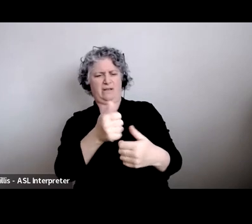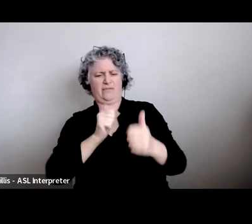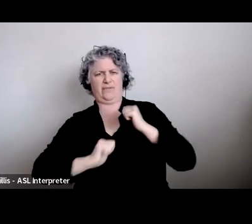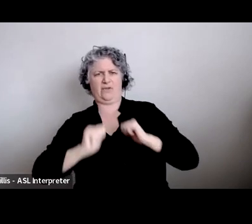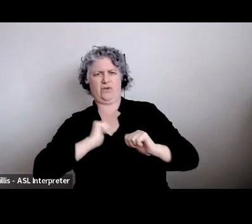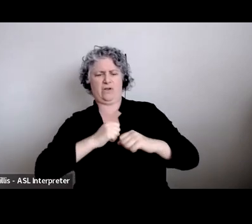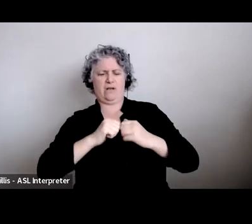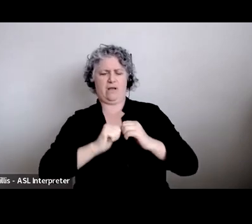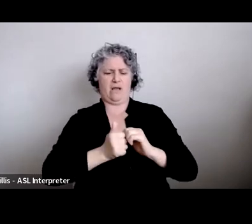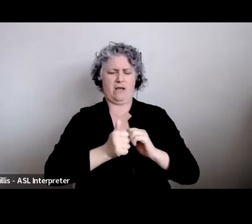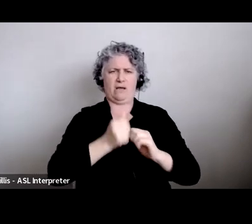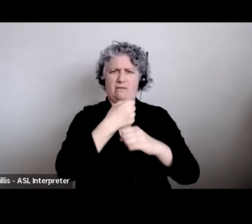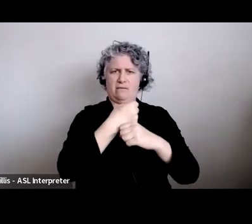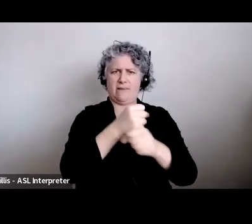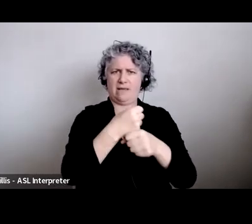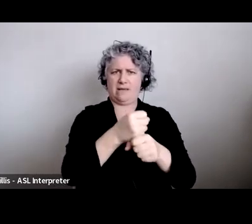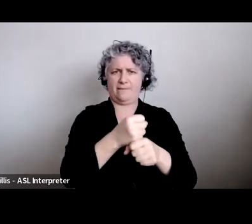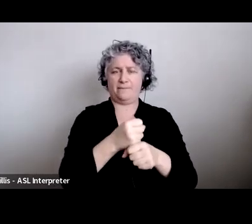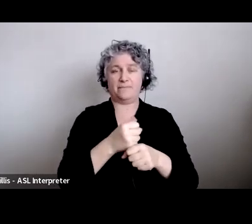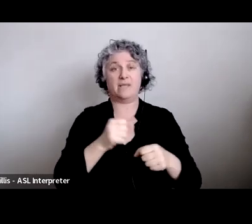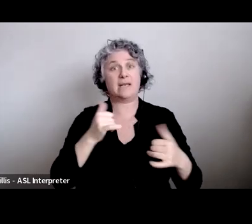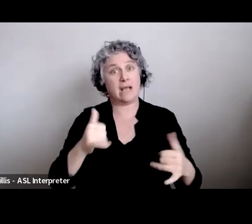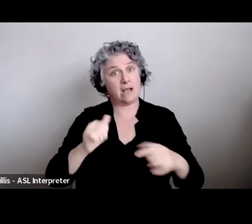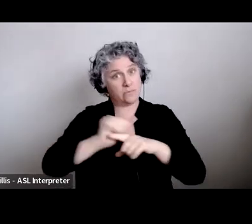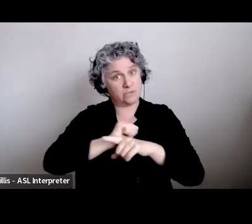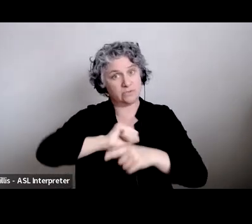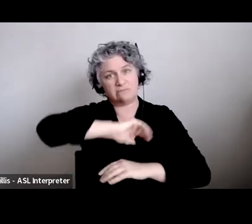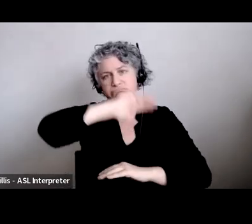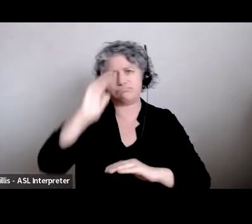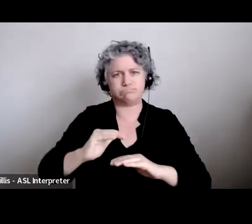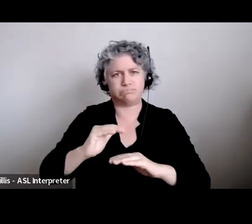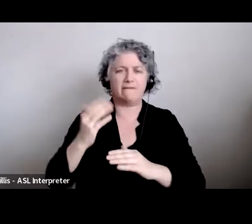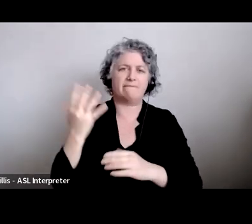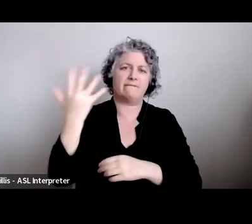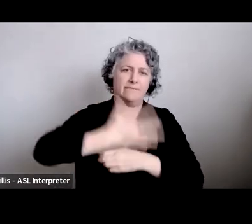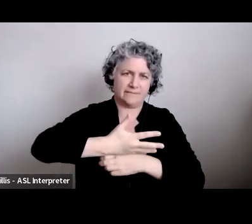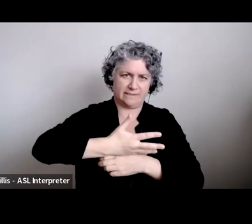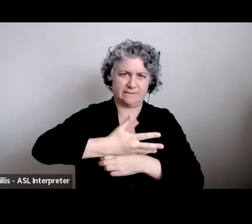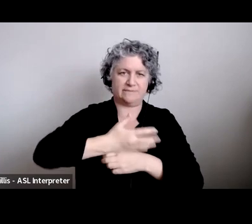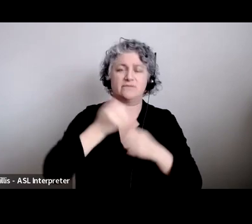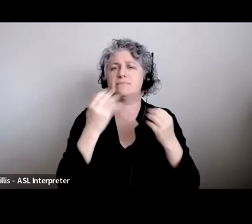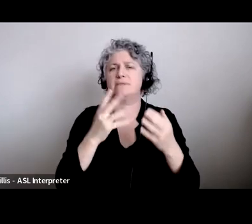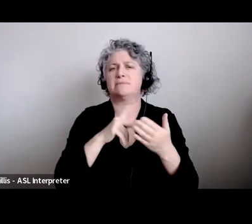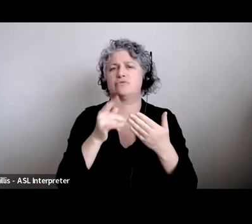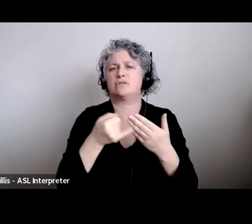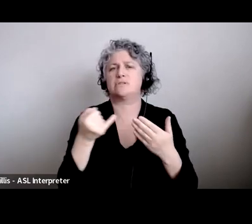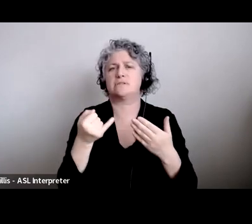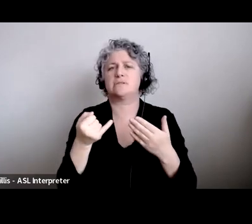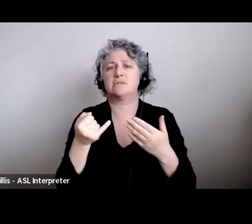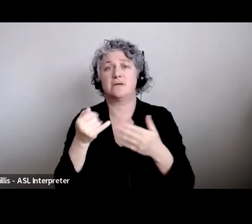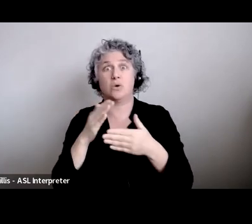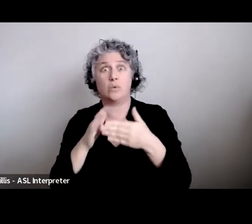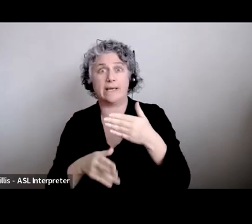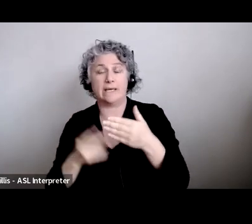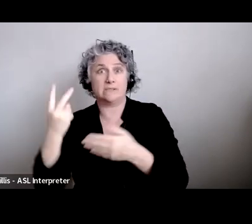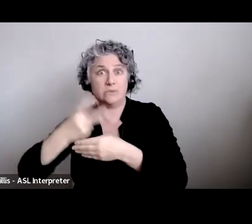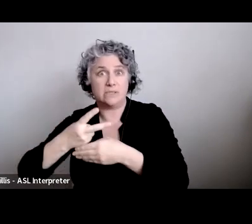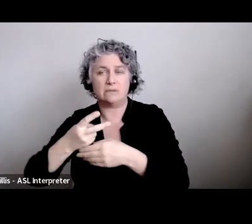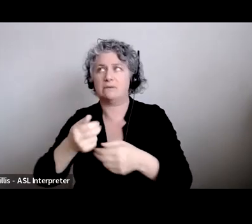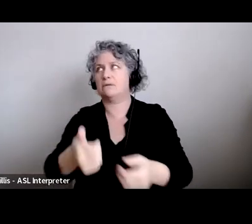doing 5-day rehearsal weeks now for a number of our projects, and to have a 2-day weekend like